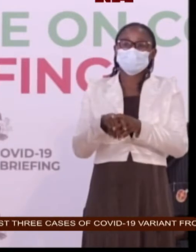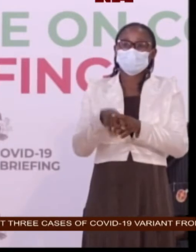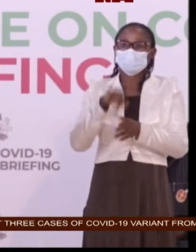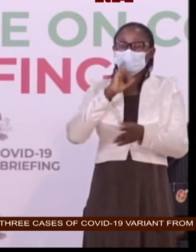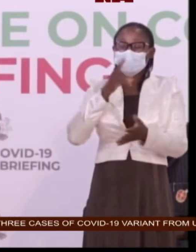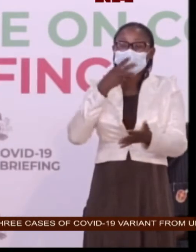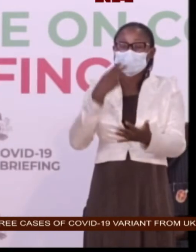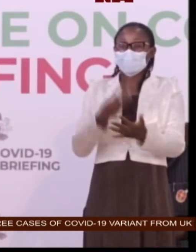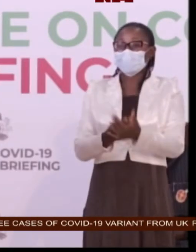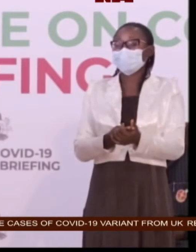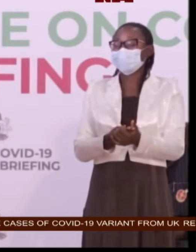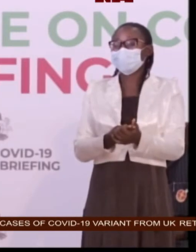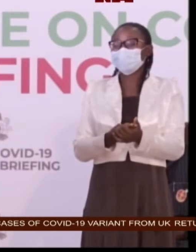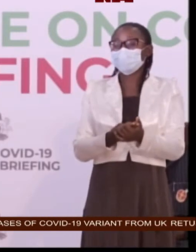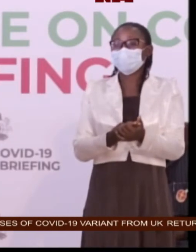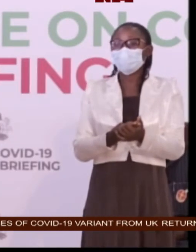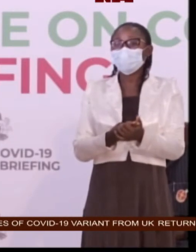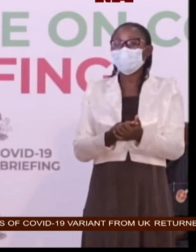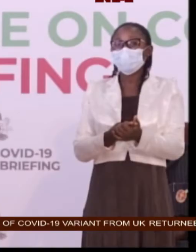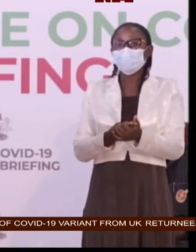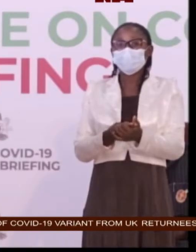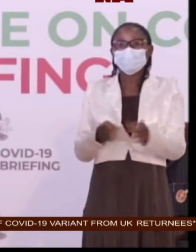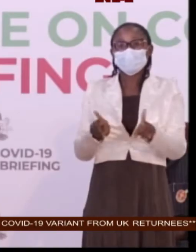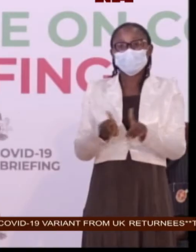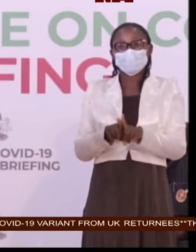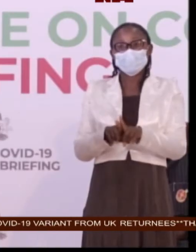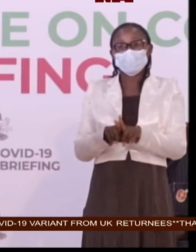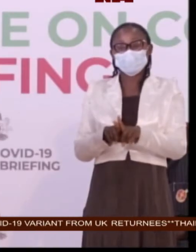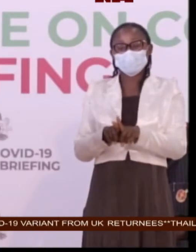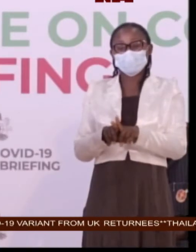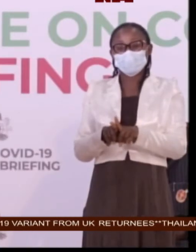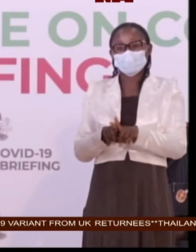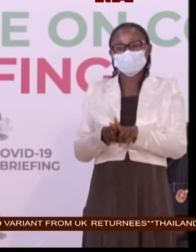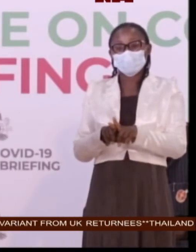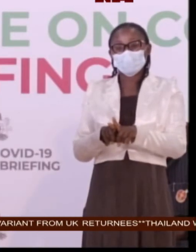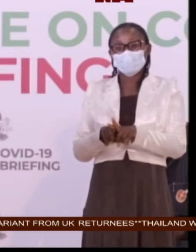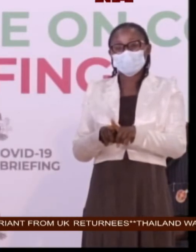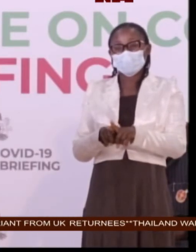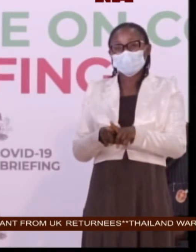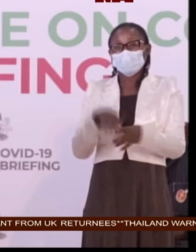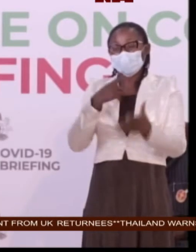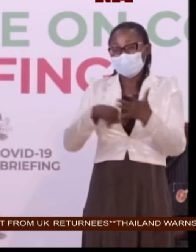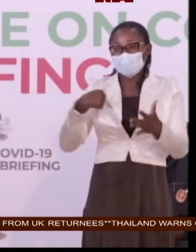as well as the morbidity that we have seen,